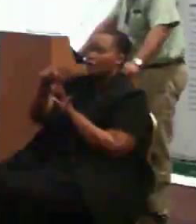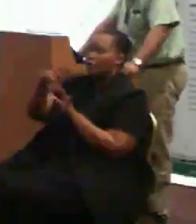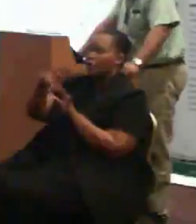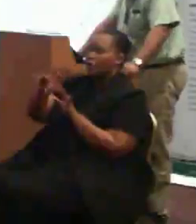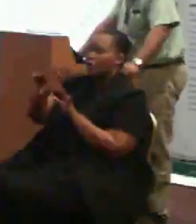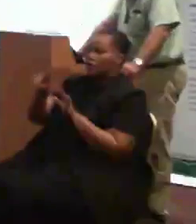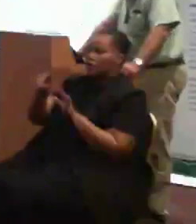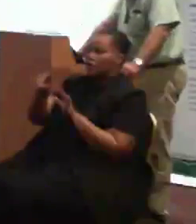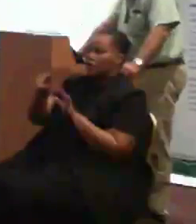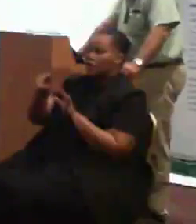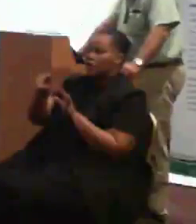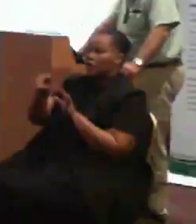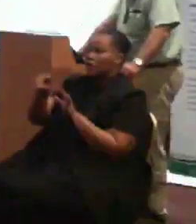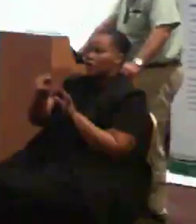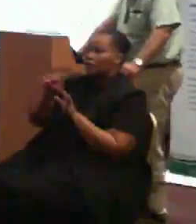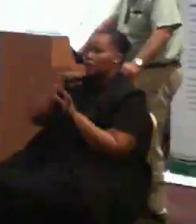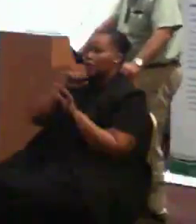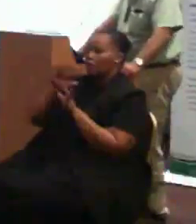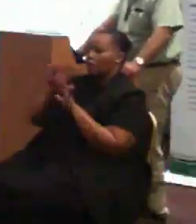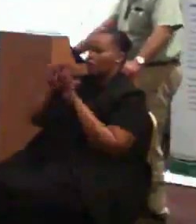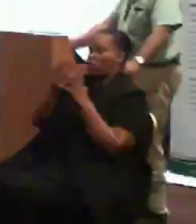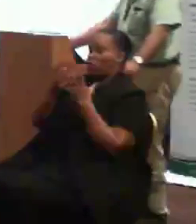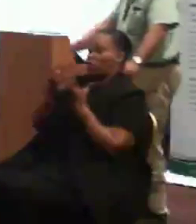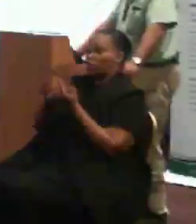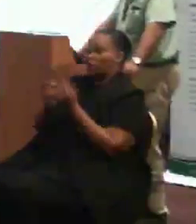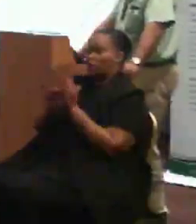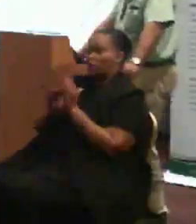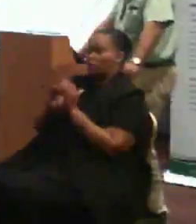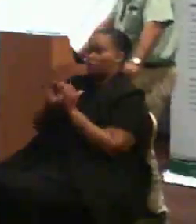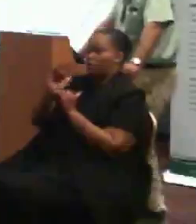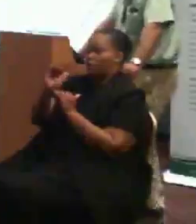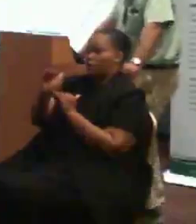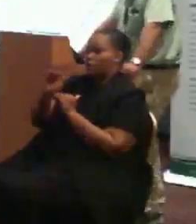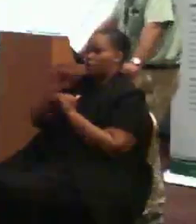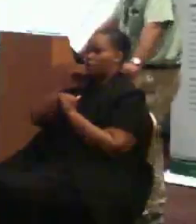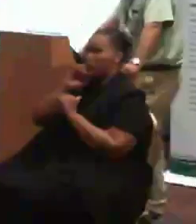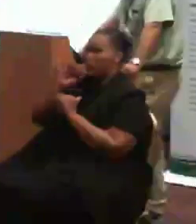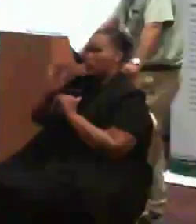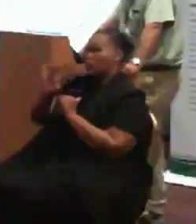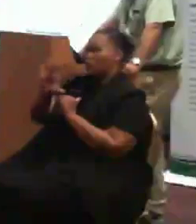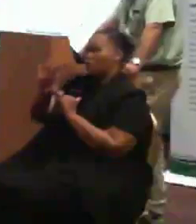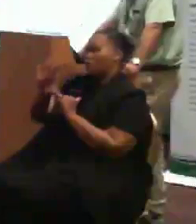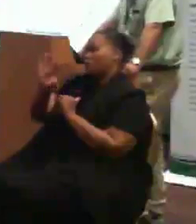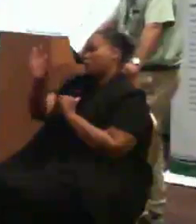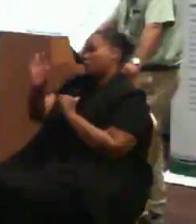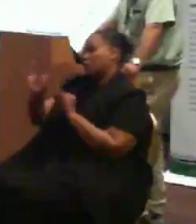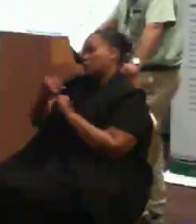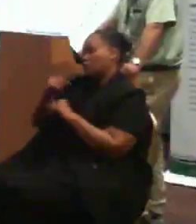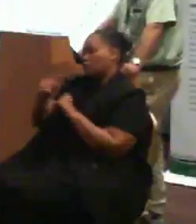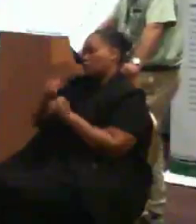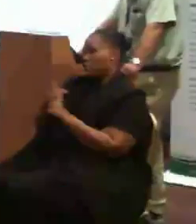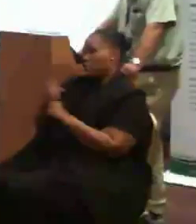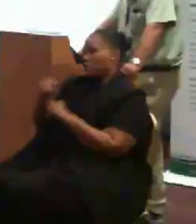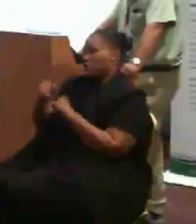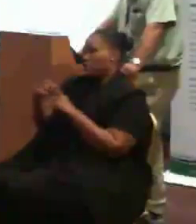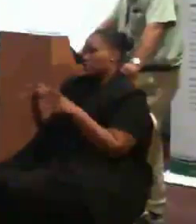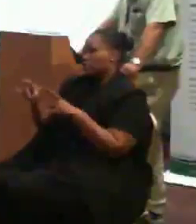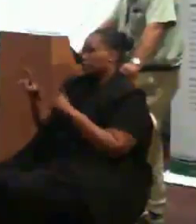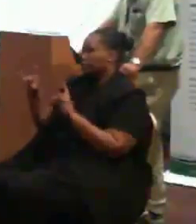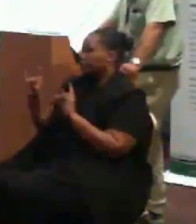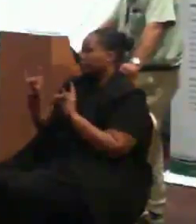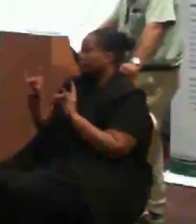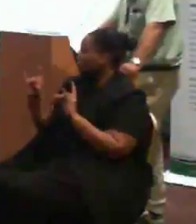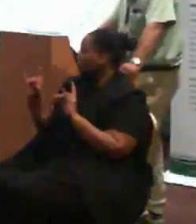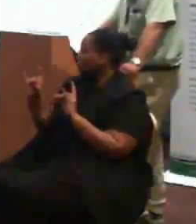above inflation increases. It adds up to an average of 35% per annum German. There's